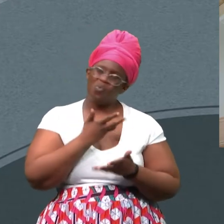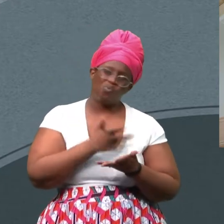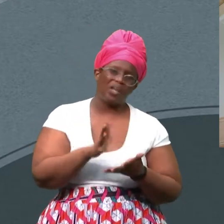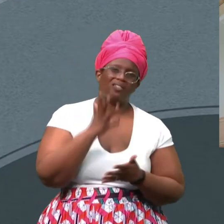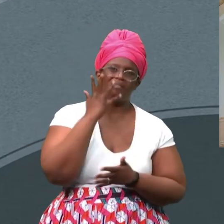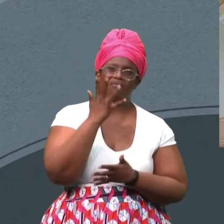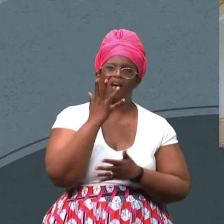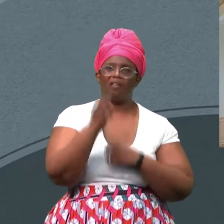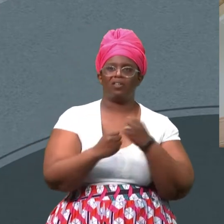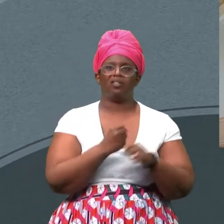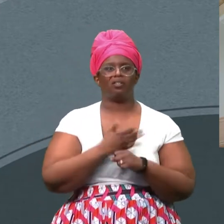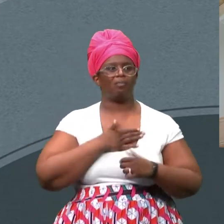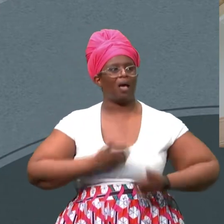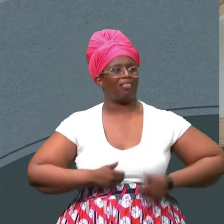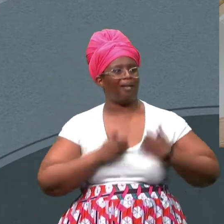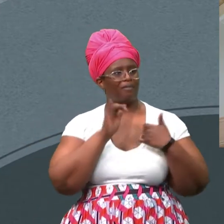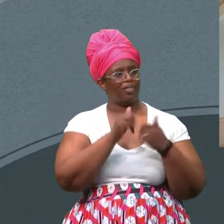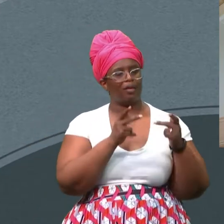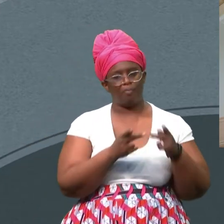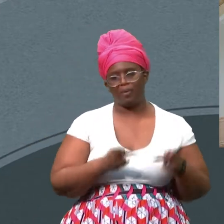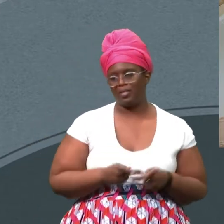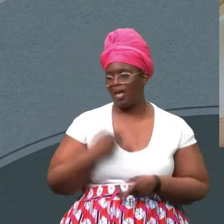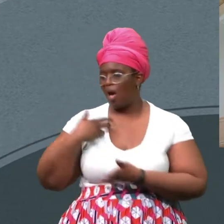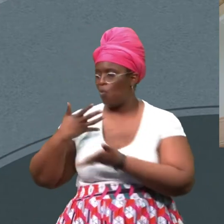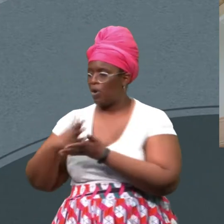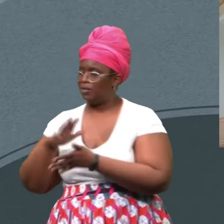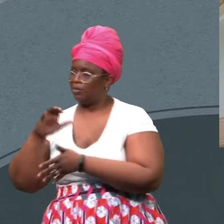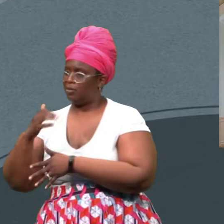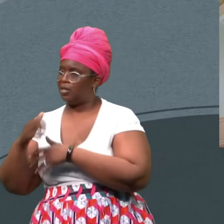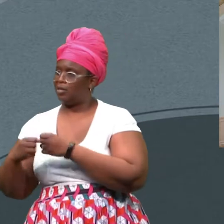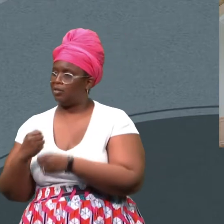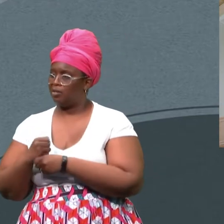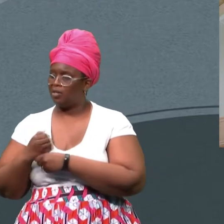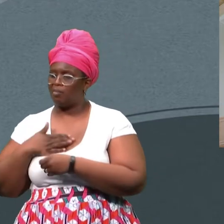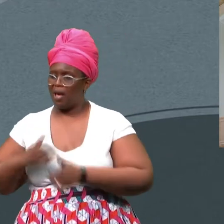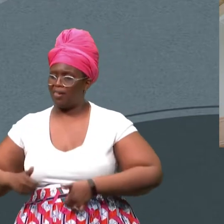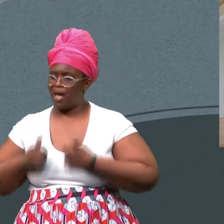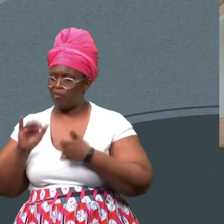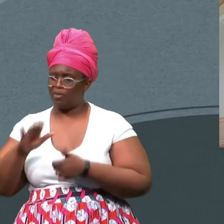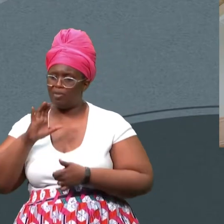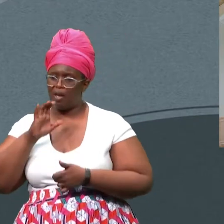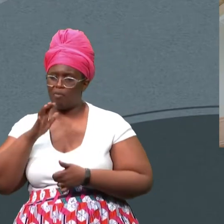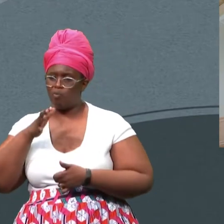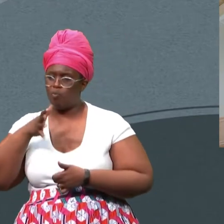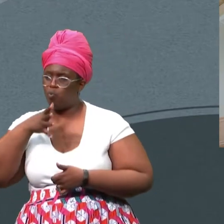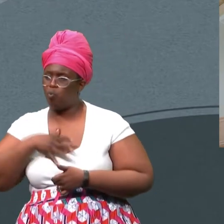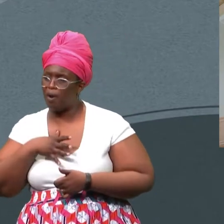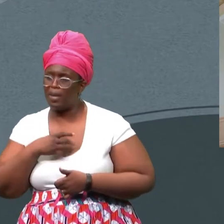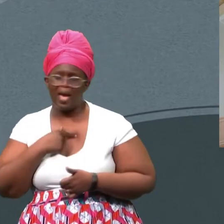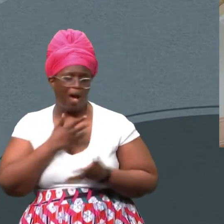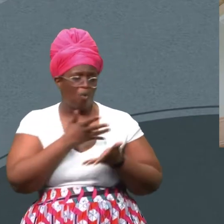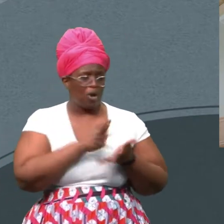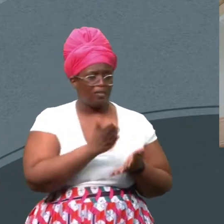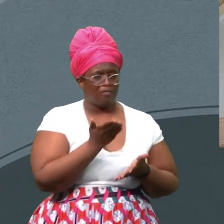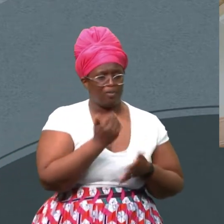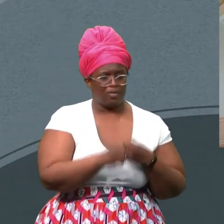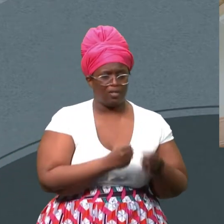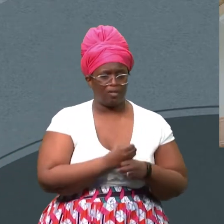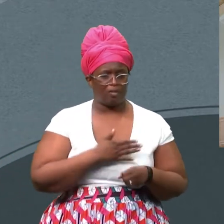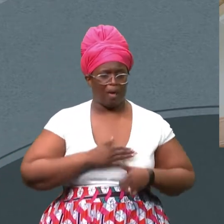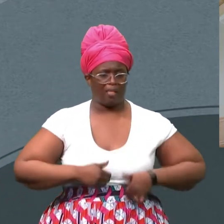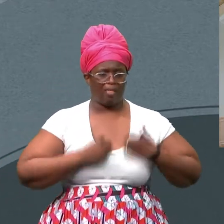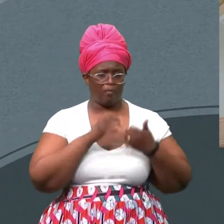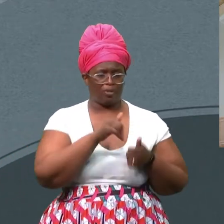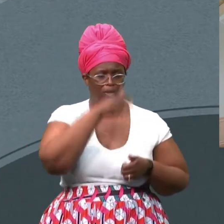of my life in that place. I wasted 10 years of my life with that woman. I wasted 15 years of my life with that man. You're going to say, man, I went off to